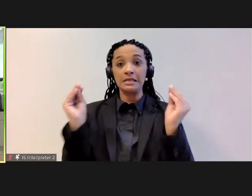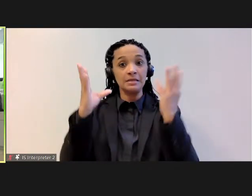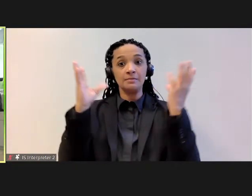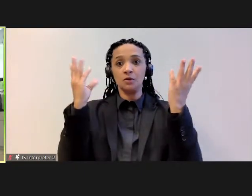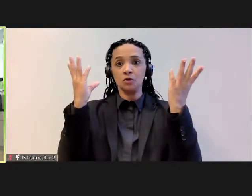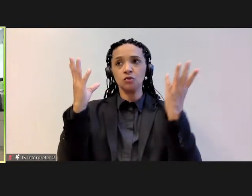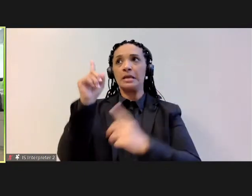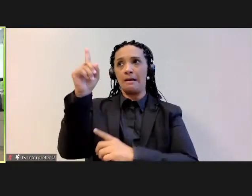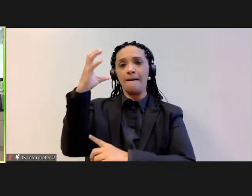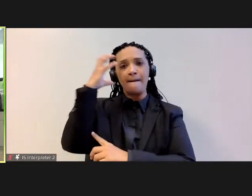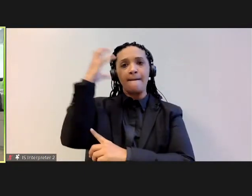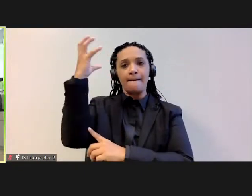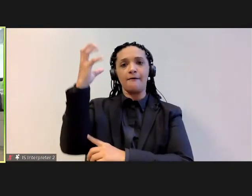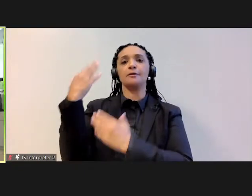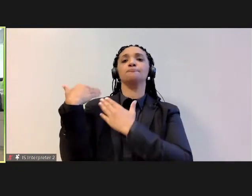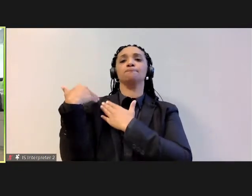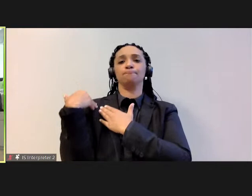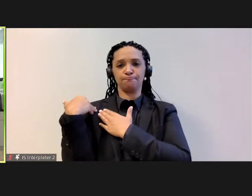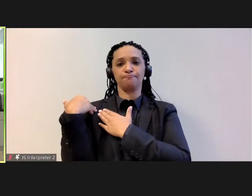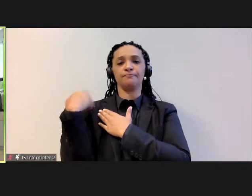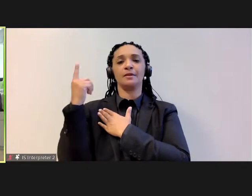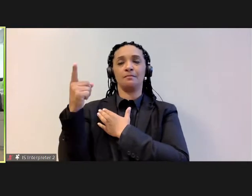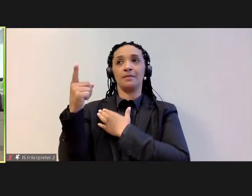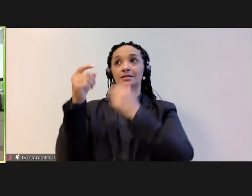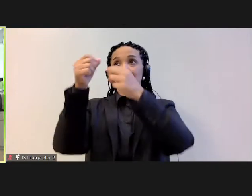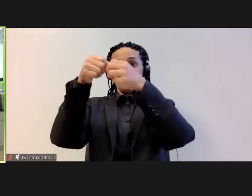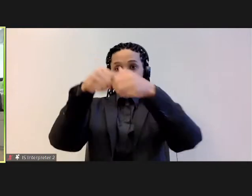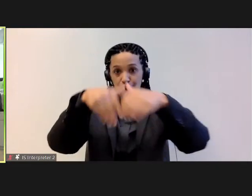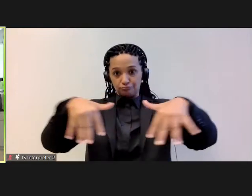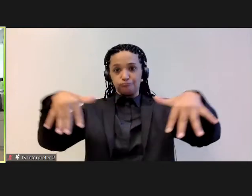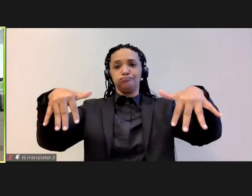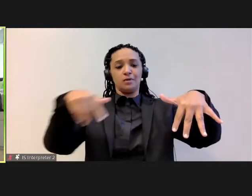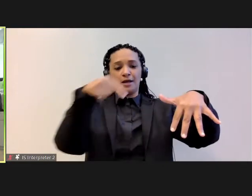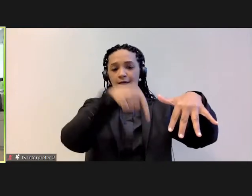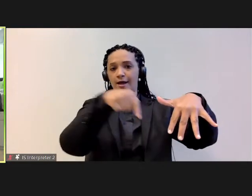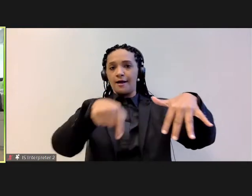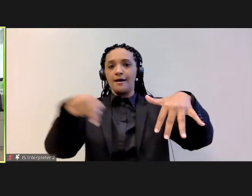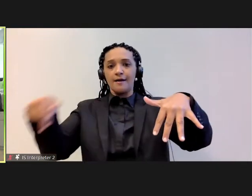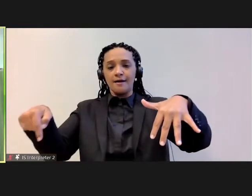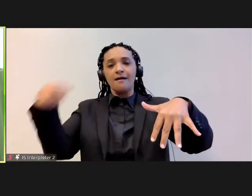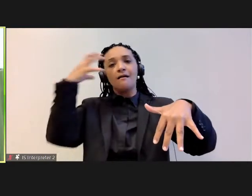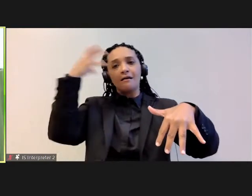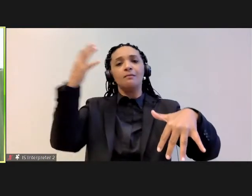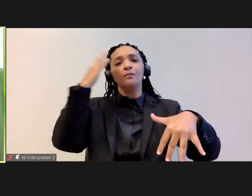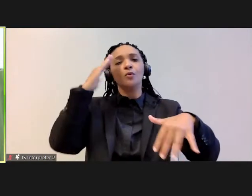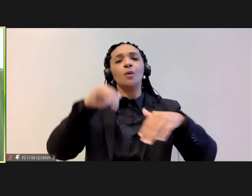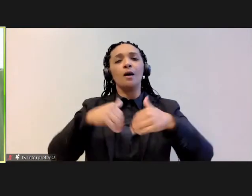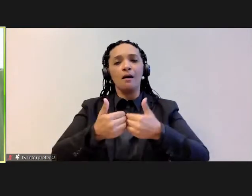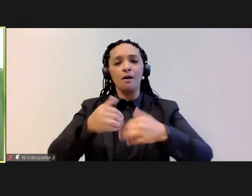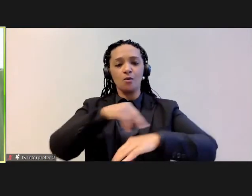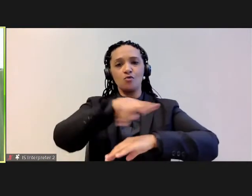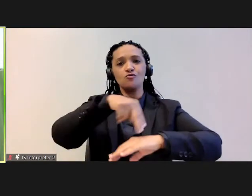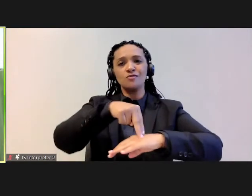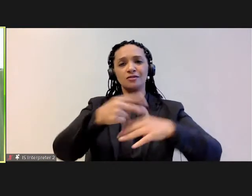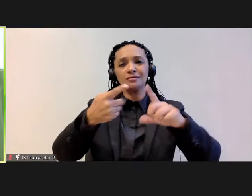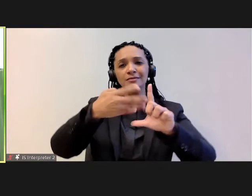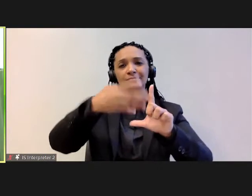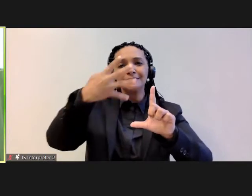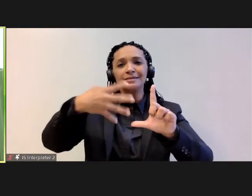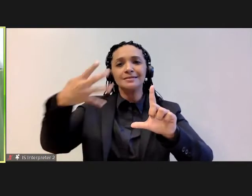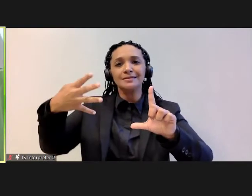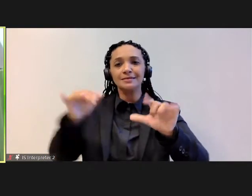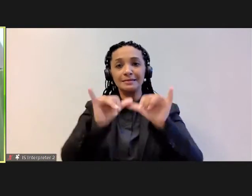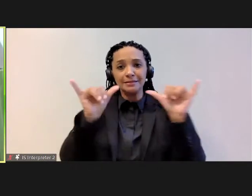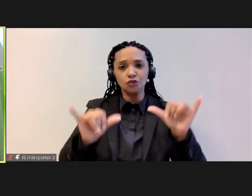National Statistical Institutes so they can produce quality data and to put them at the